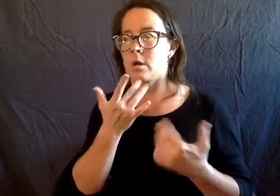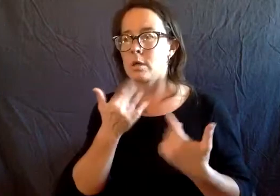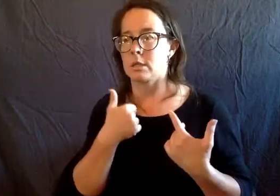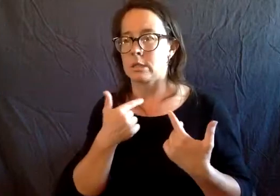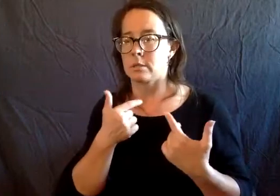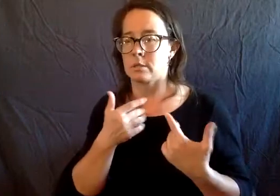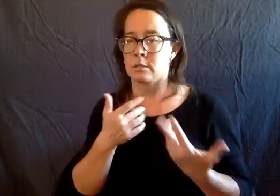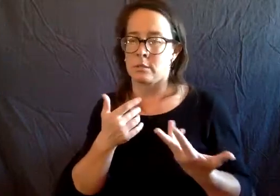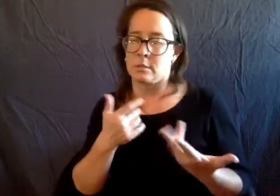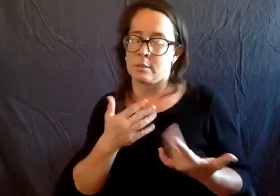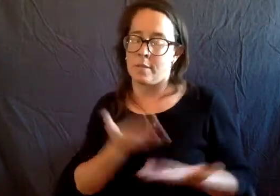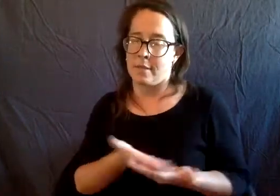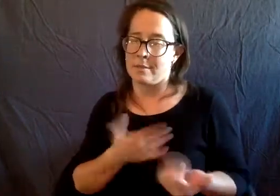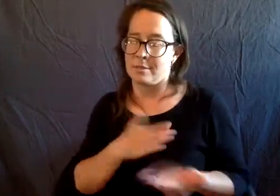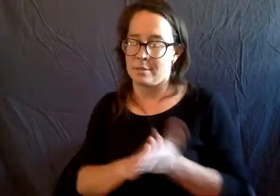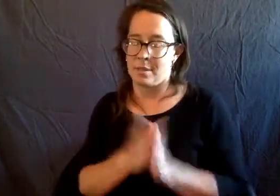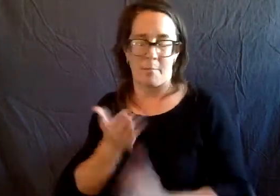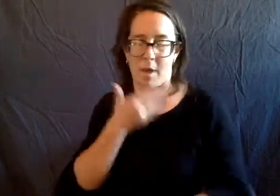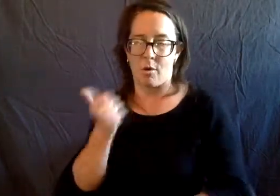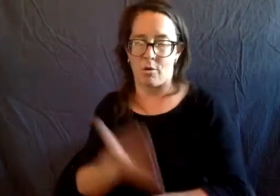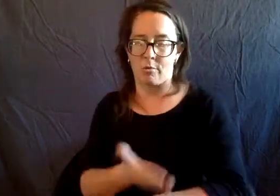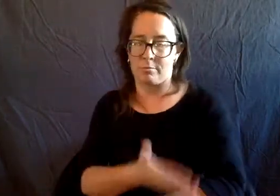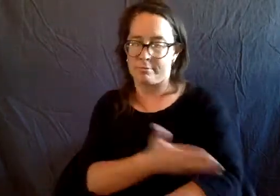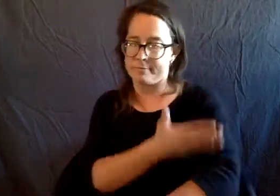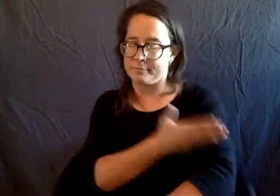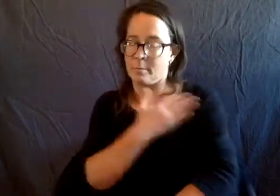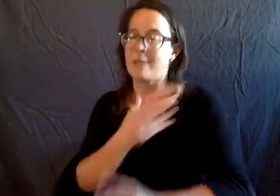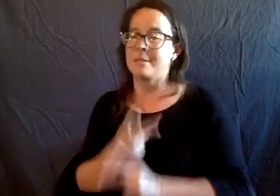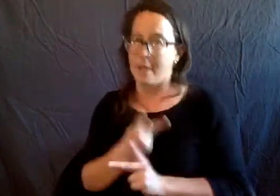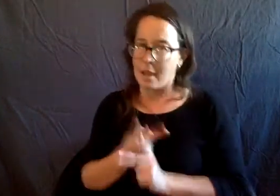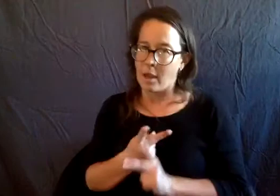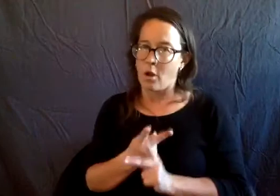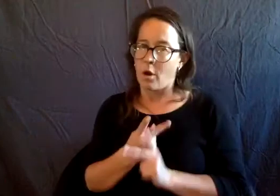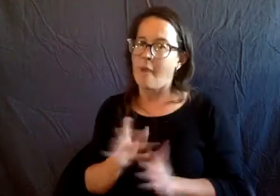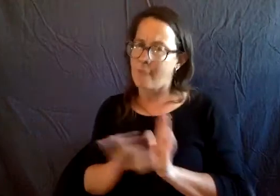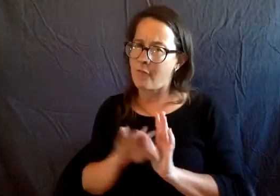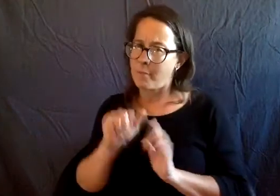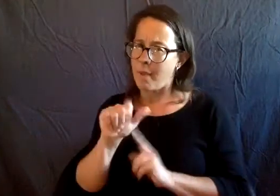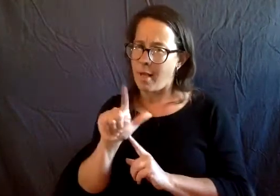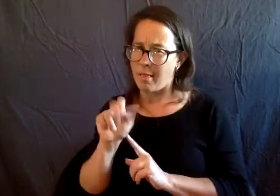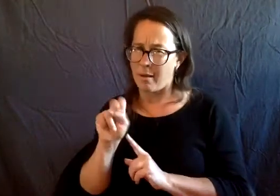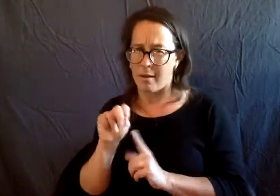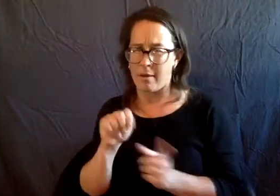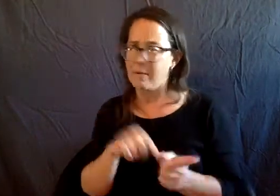better. And I found in the rooms of Al-Anon that by taking care of myself, I'm also helping those around